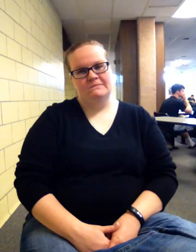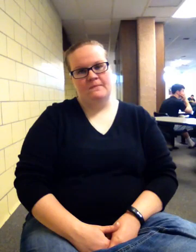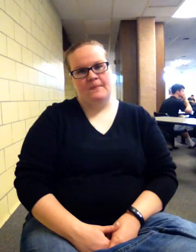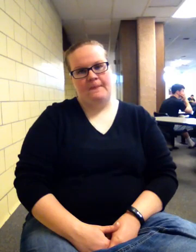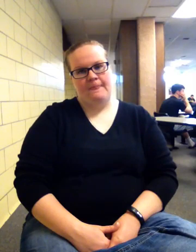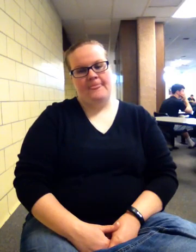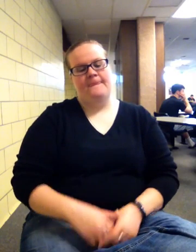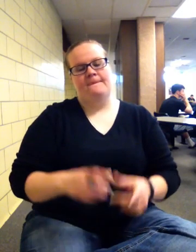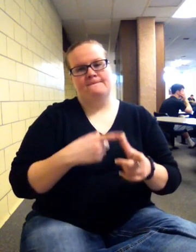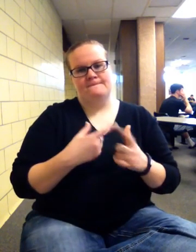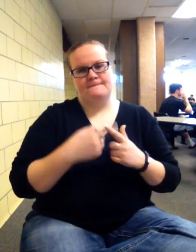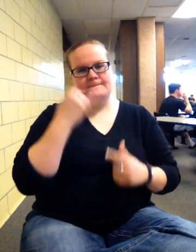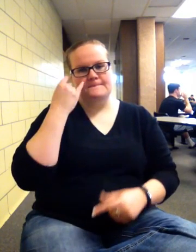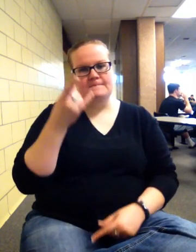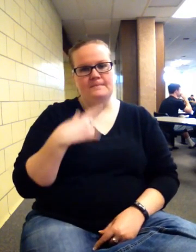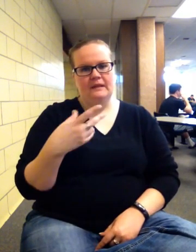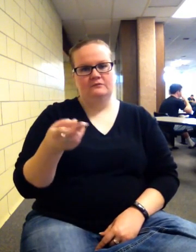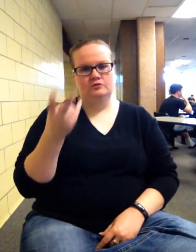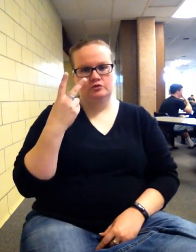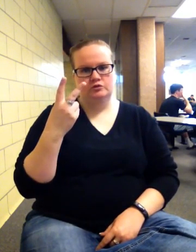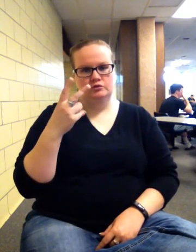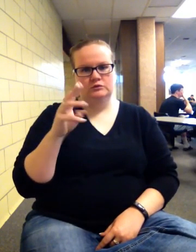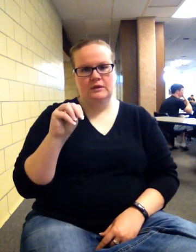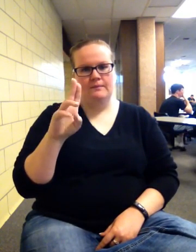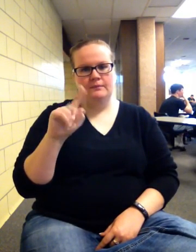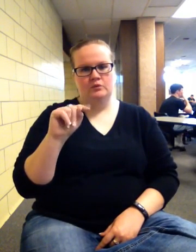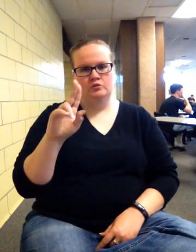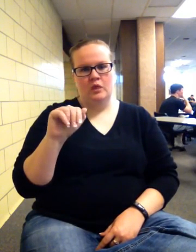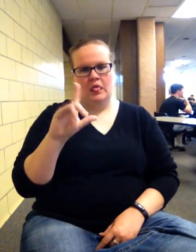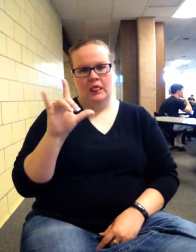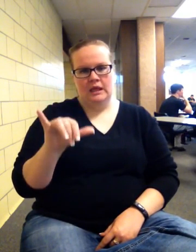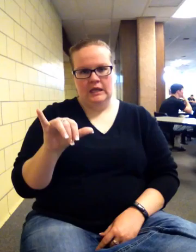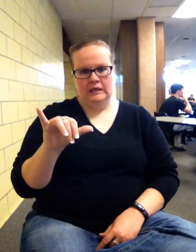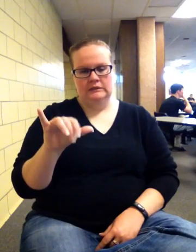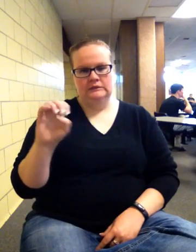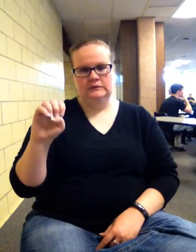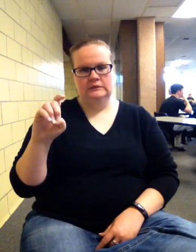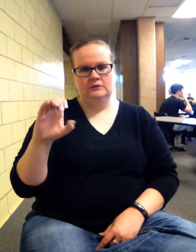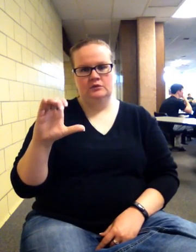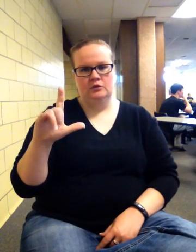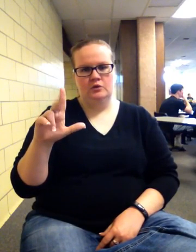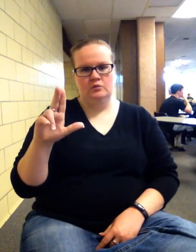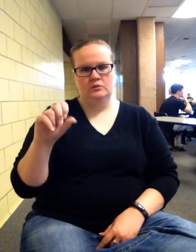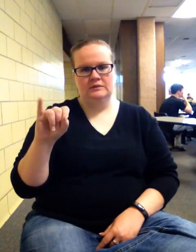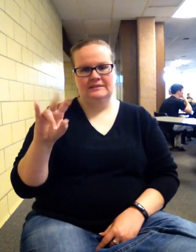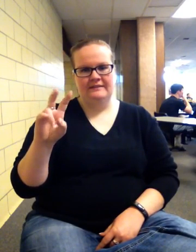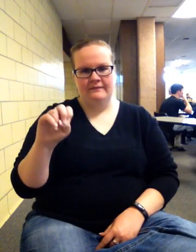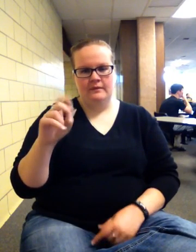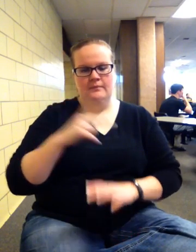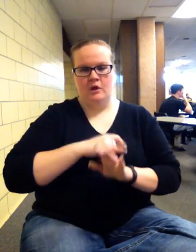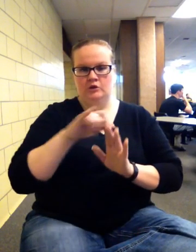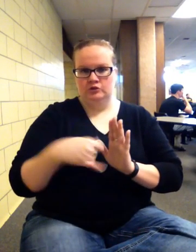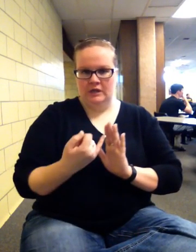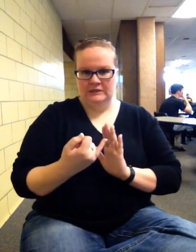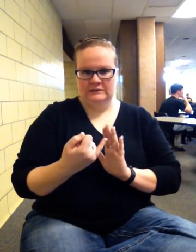Then if you had two mutually exclusive projects, again, you're going to subscribe more than one bar. You